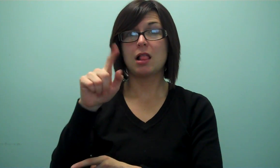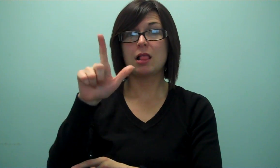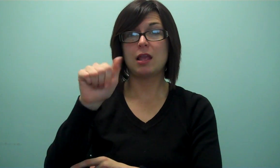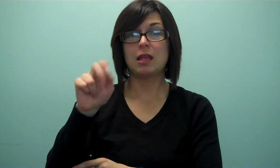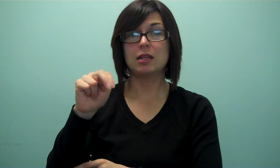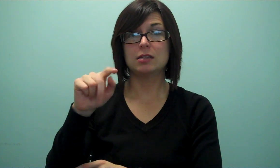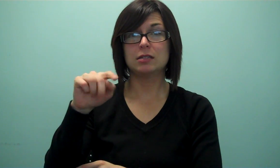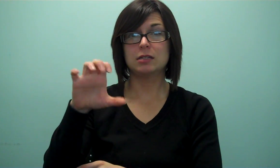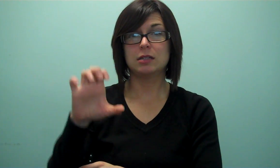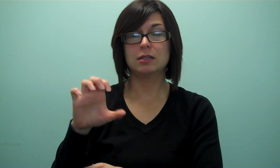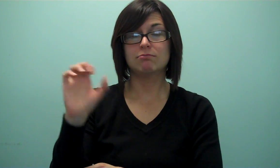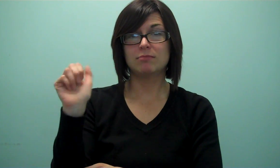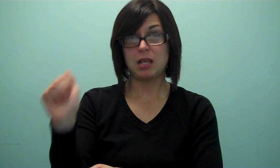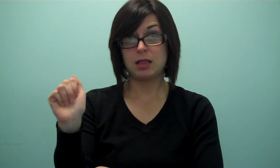had to cross the Atlantic Ocean.